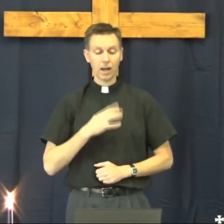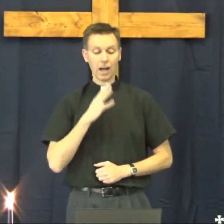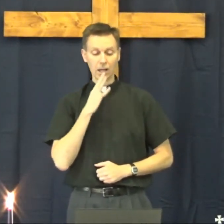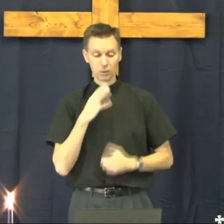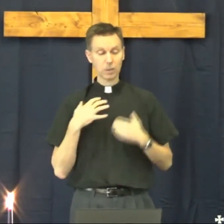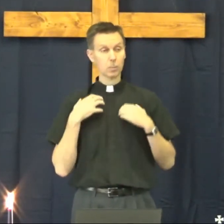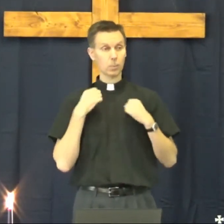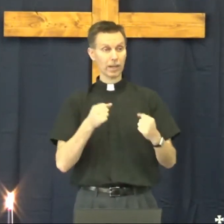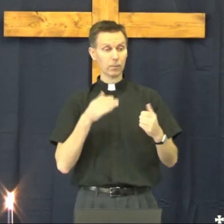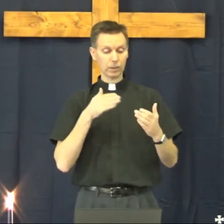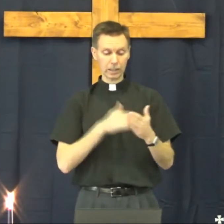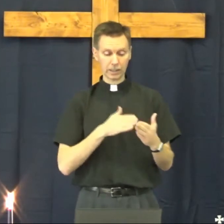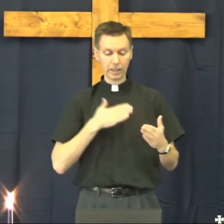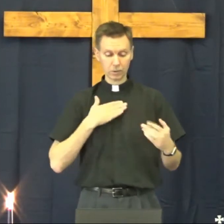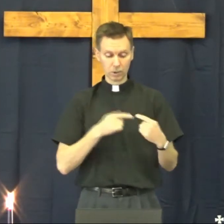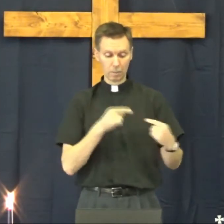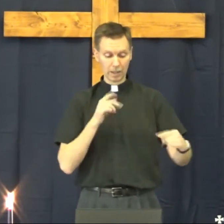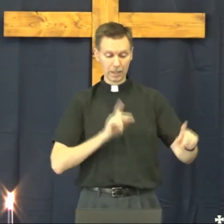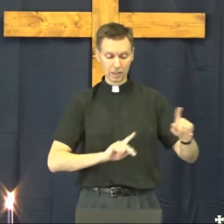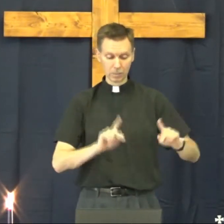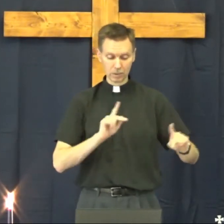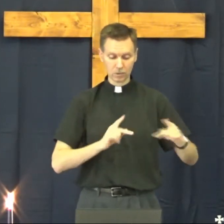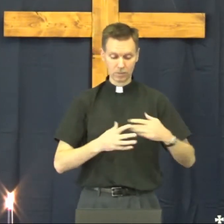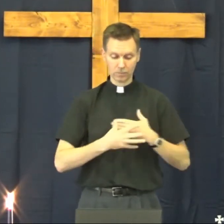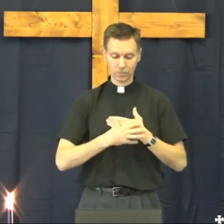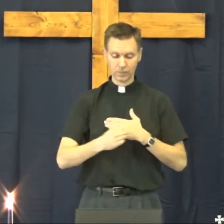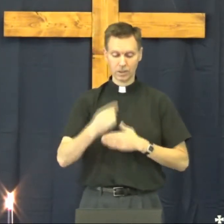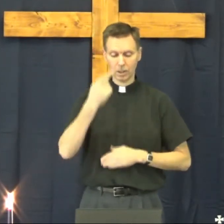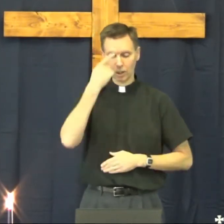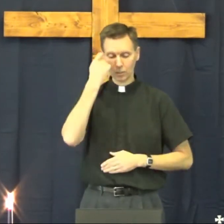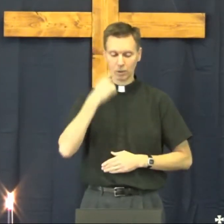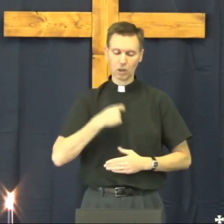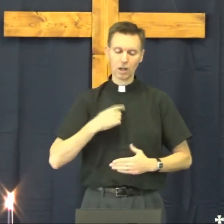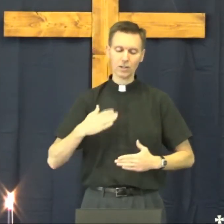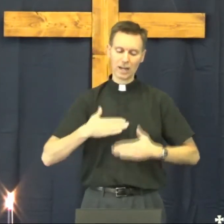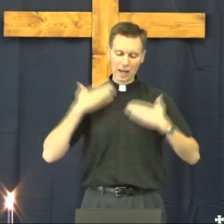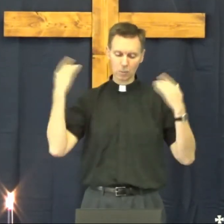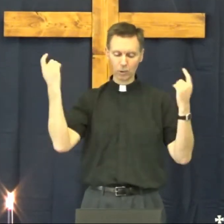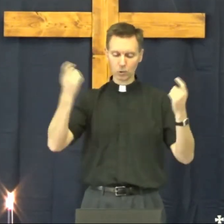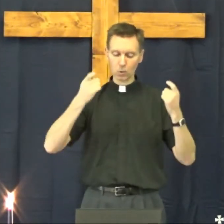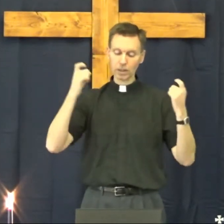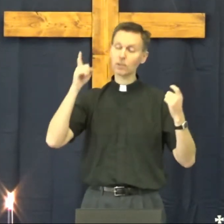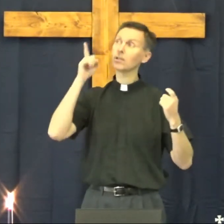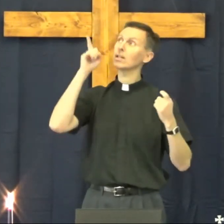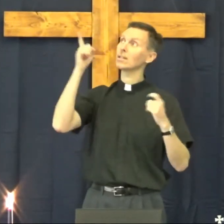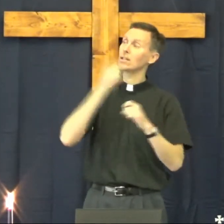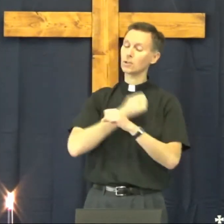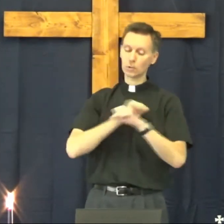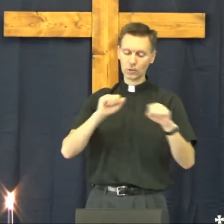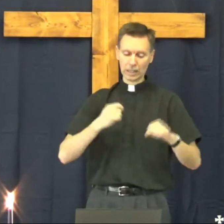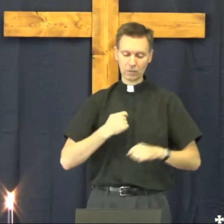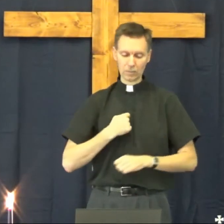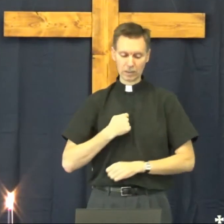I speak bravely against my enemies, because I rejoice that you save me.